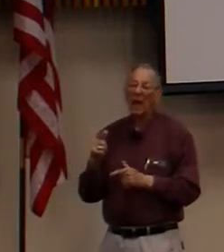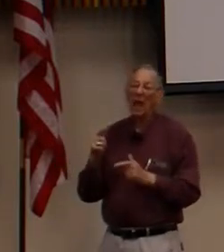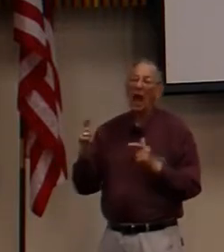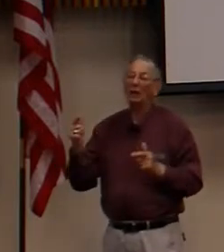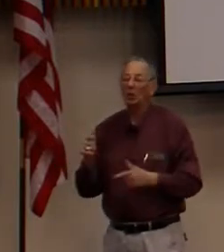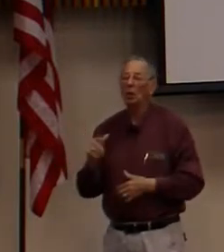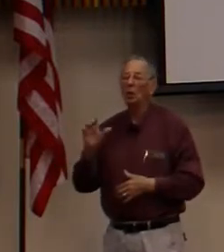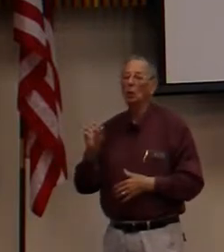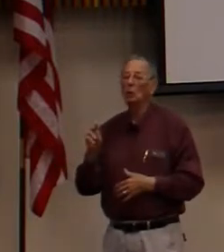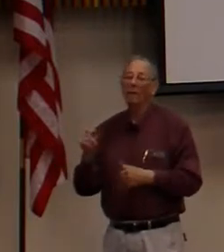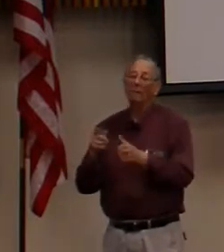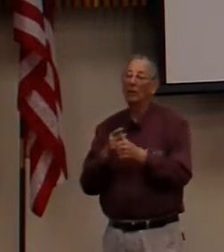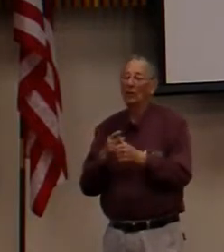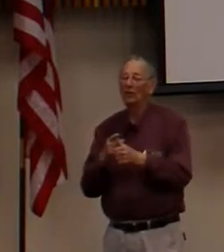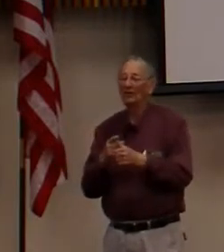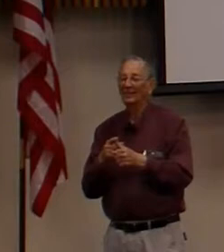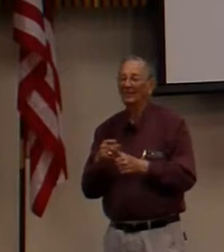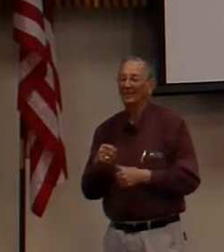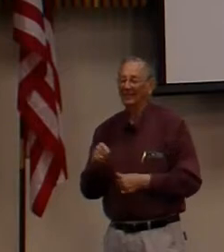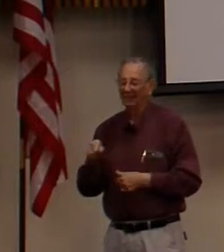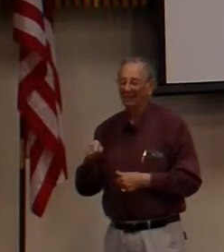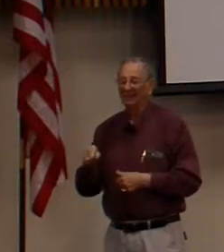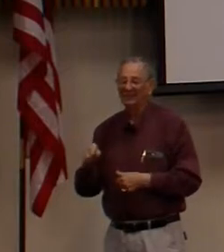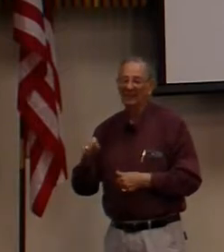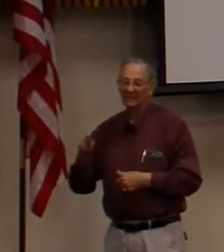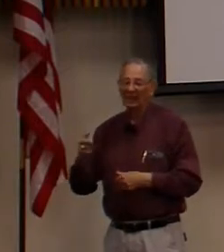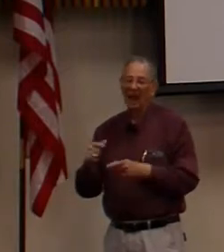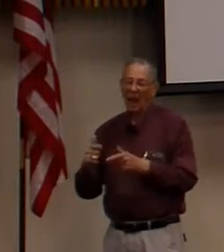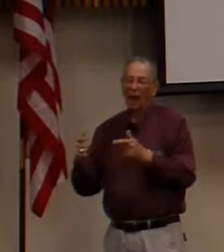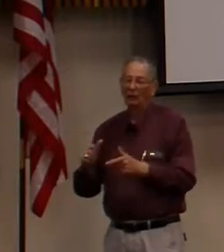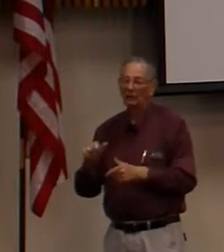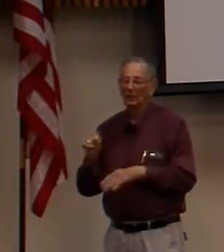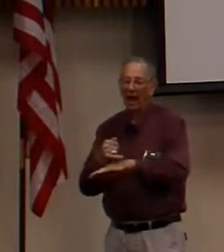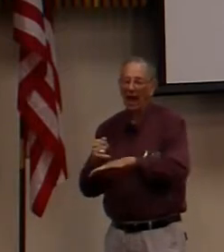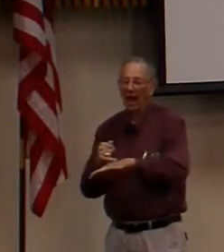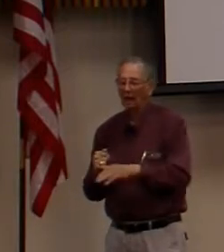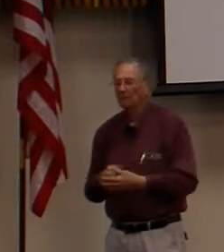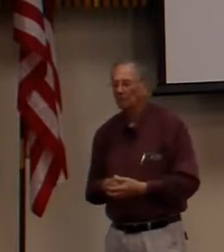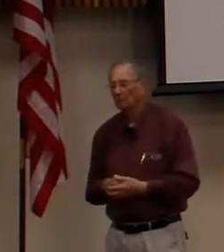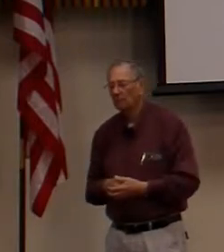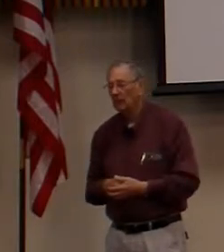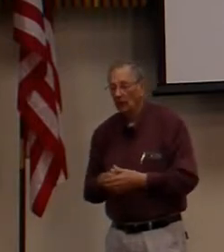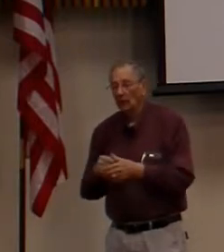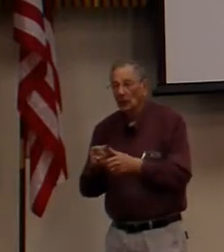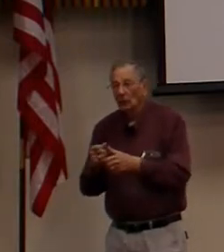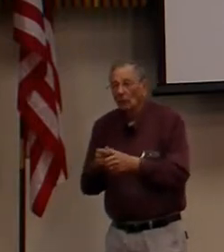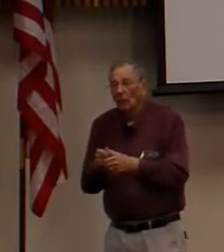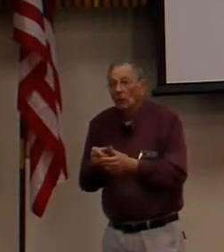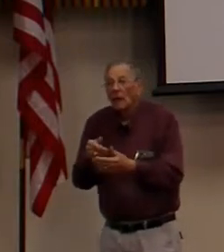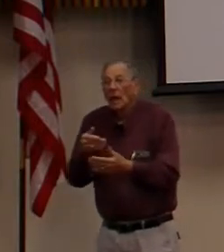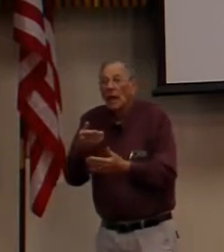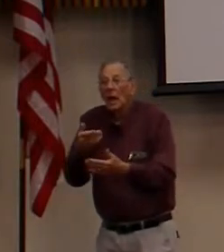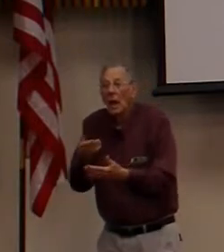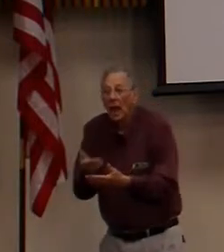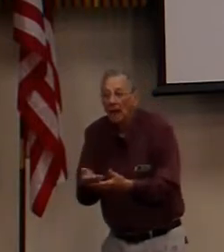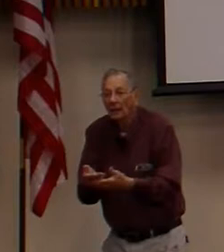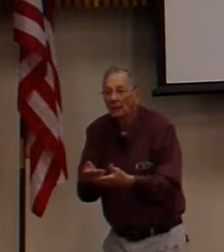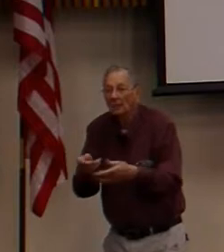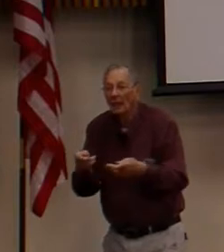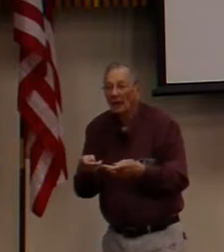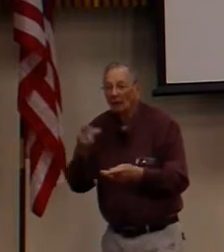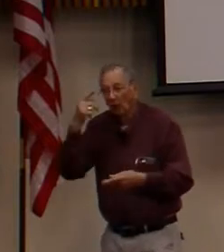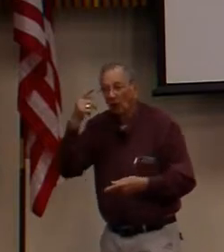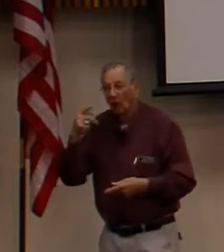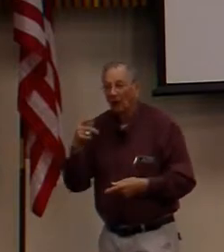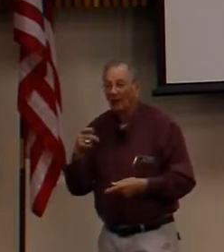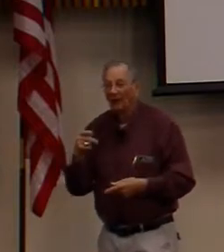of course. And it has the distinction of being the first landing spot of Christopher Columbus